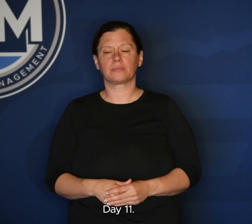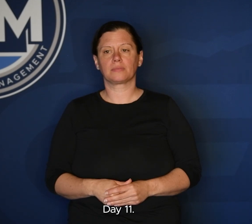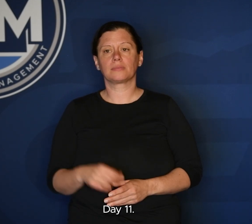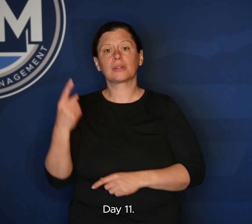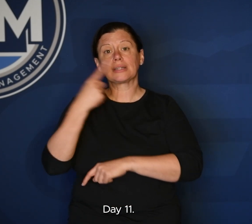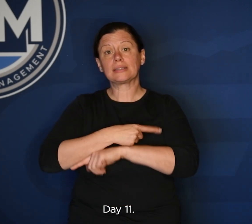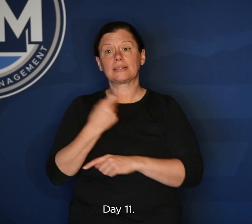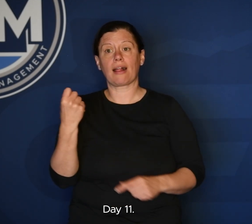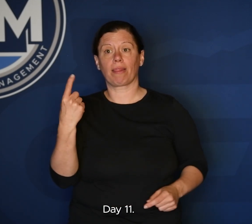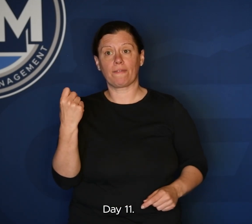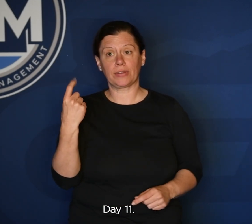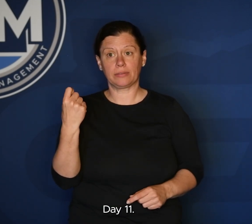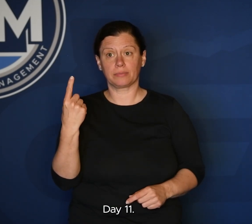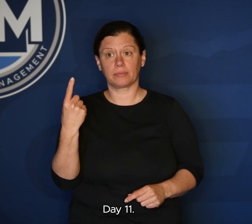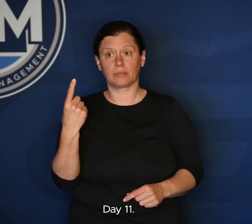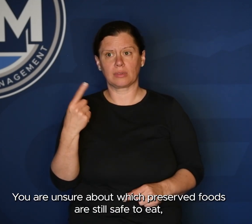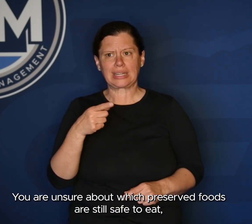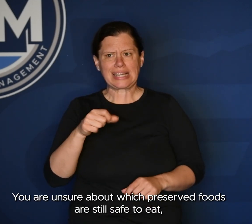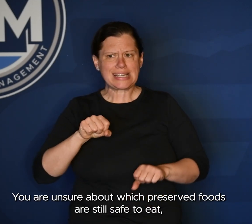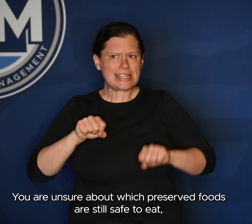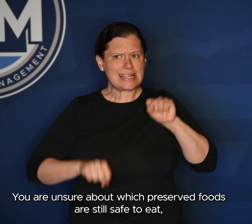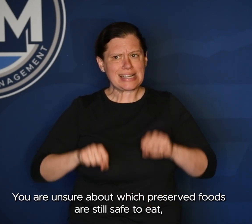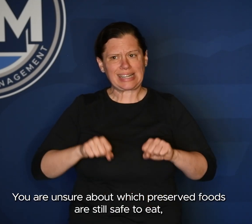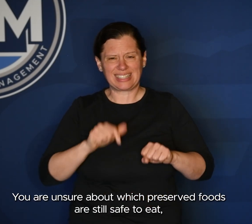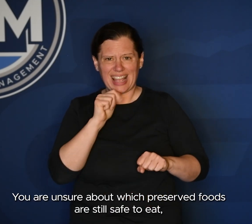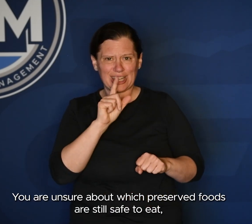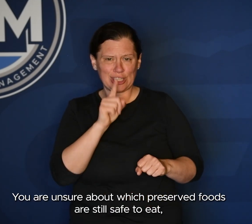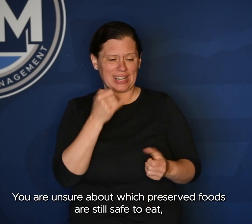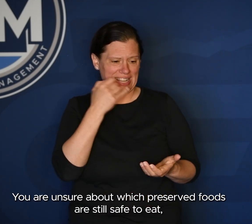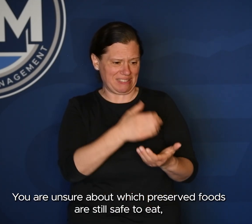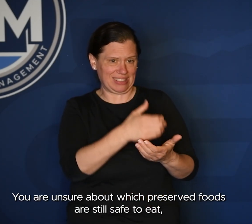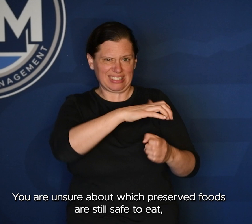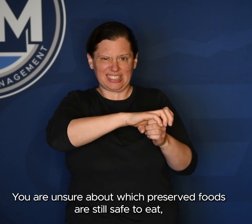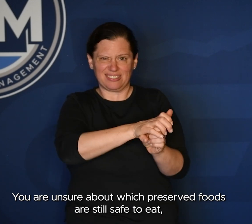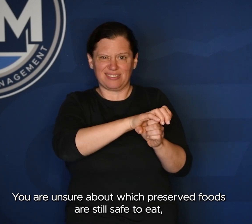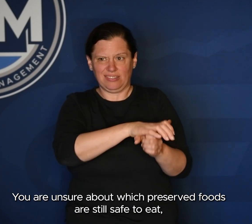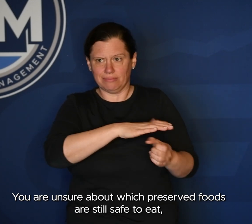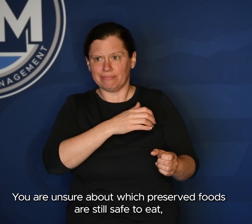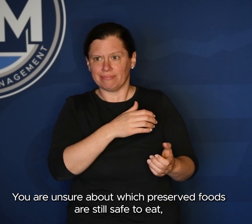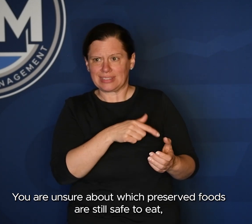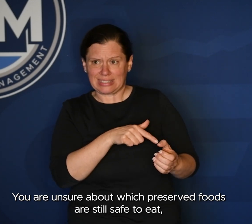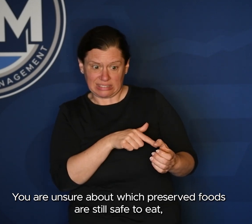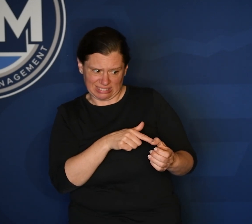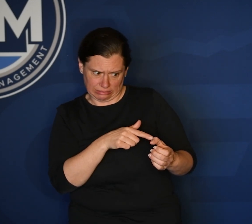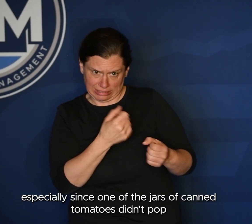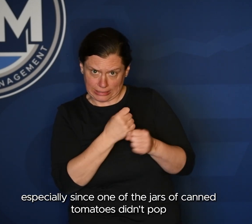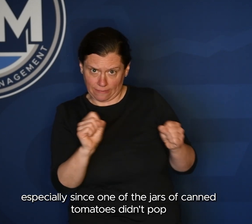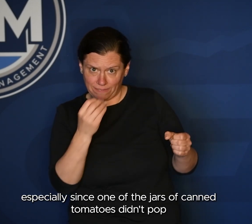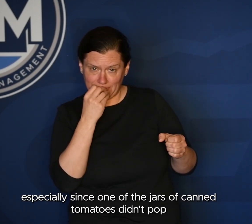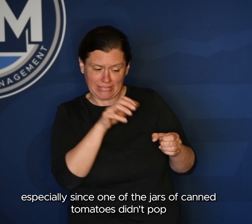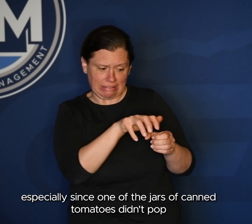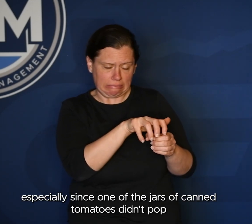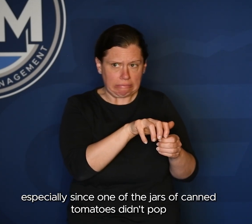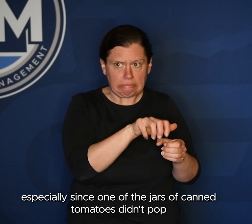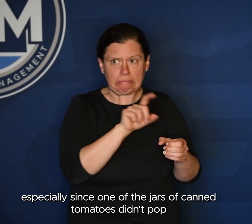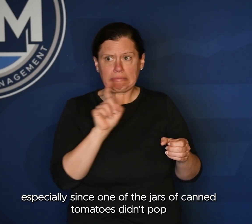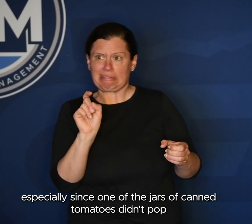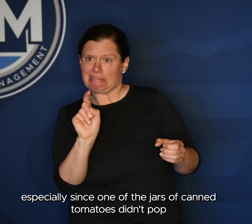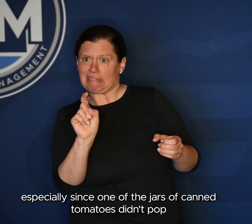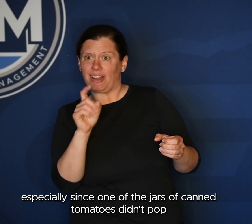Day 11. You are unsure about which preserved foods are still safe to eat, especially since one of the jars of canned